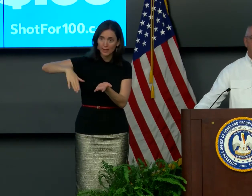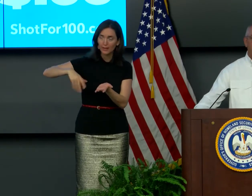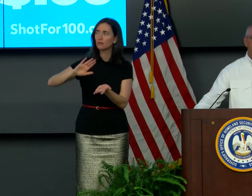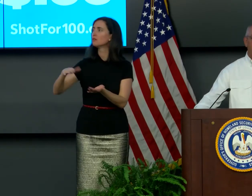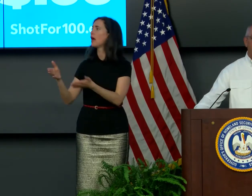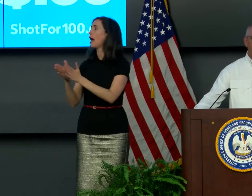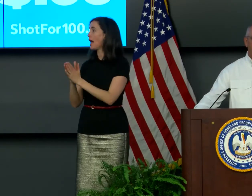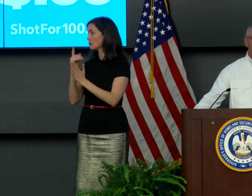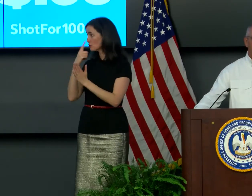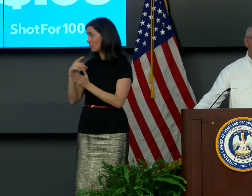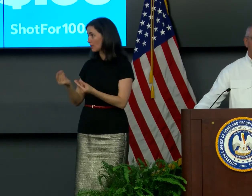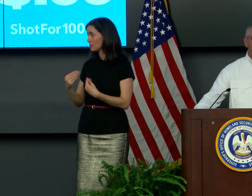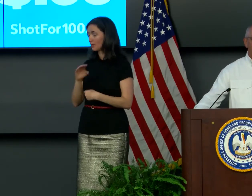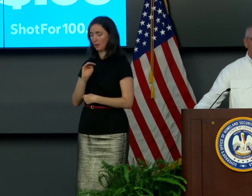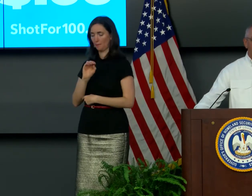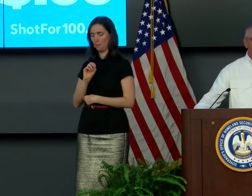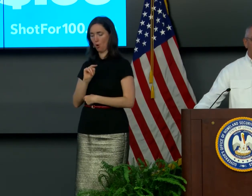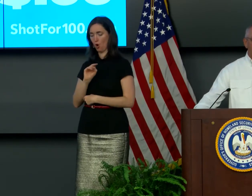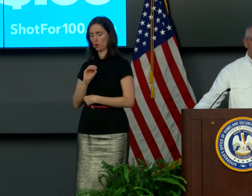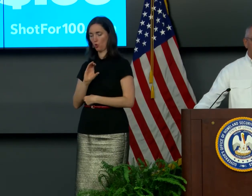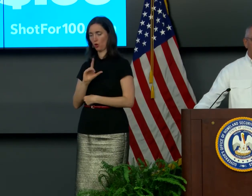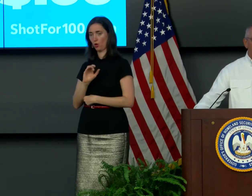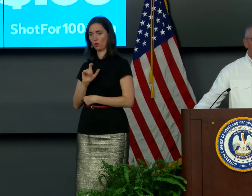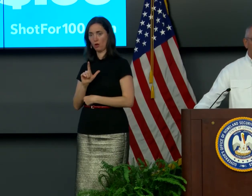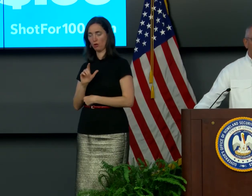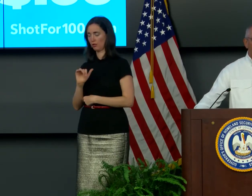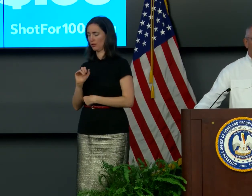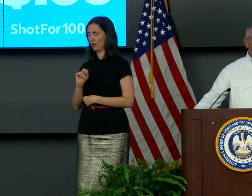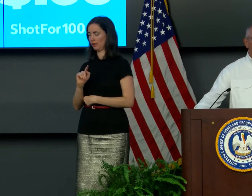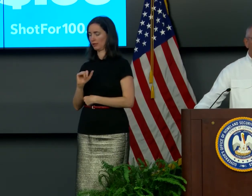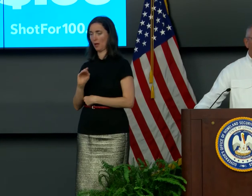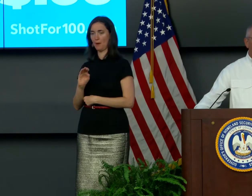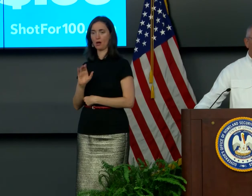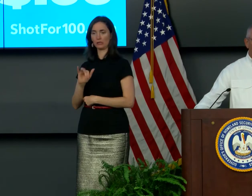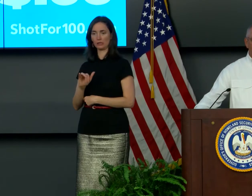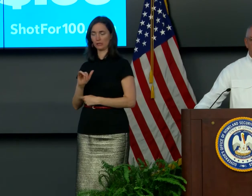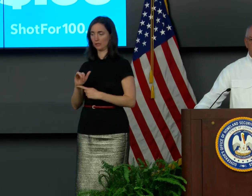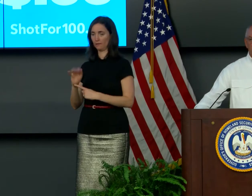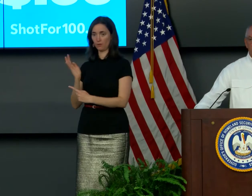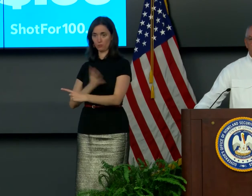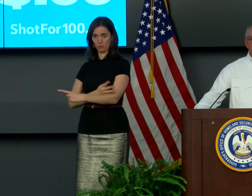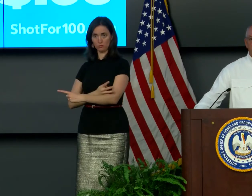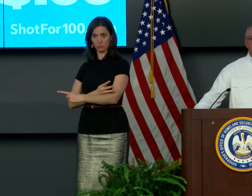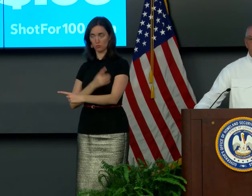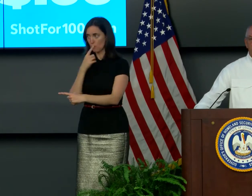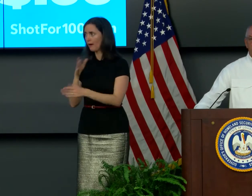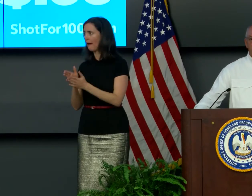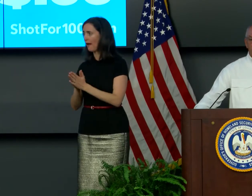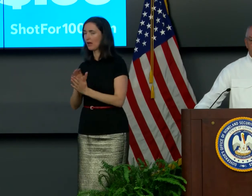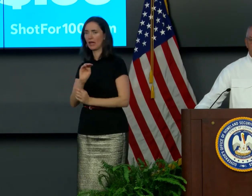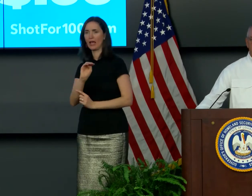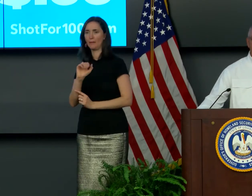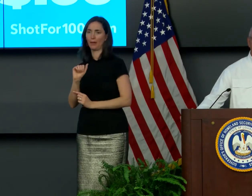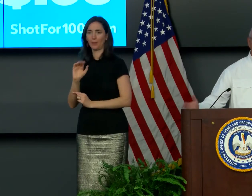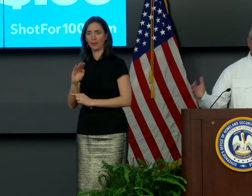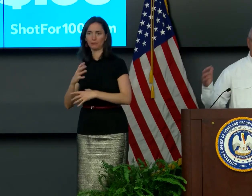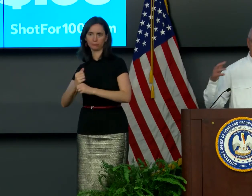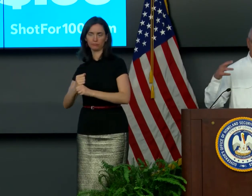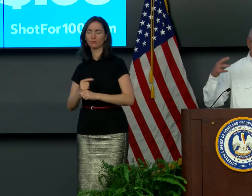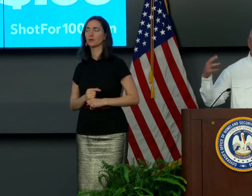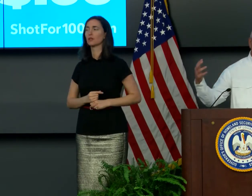about the monoclonal antibody infusion. And we will be doing more work to make sure